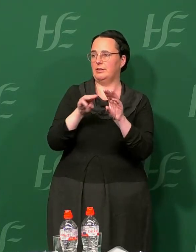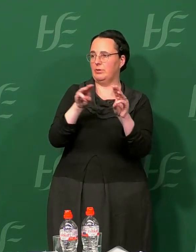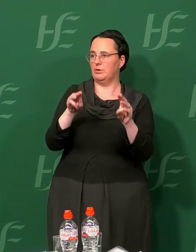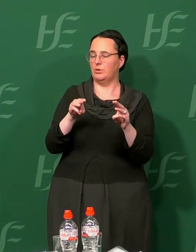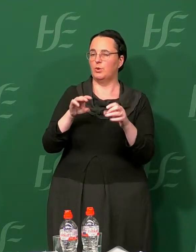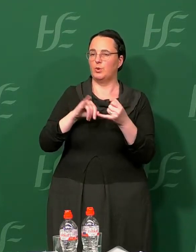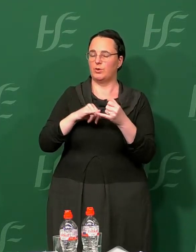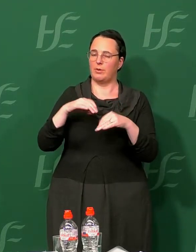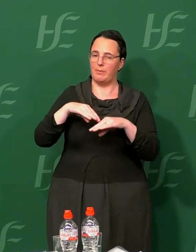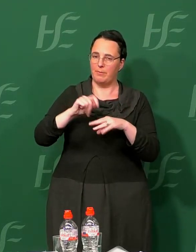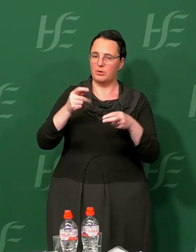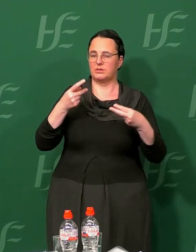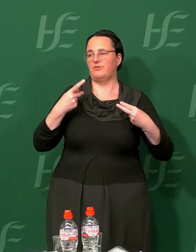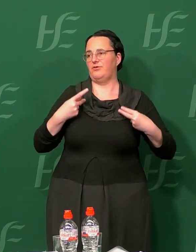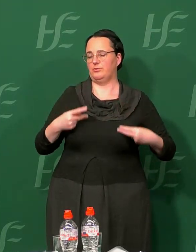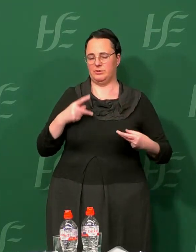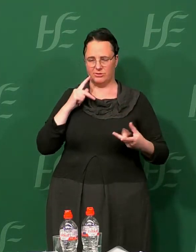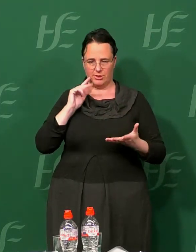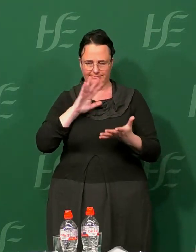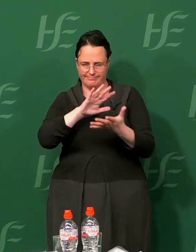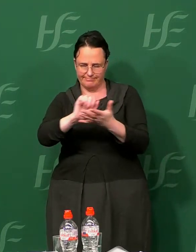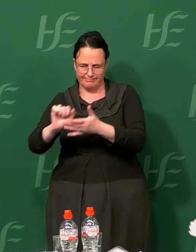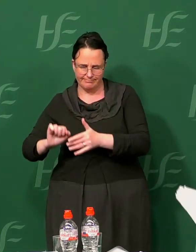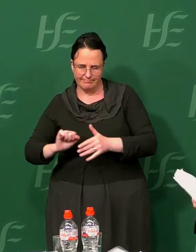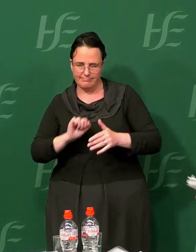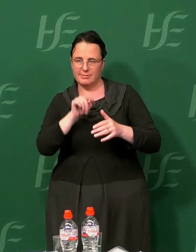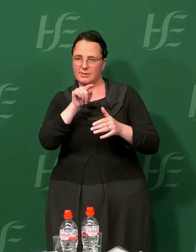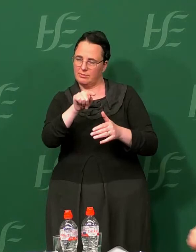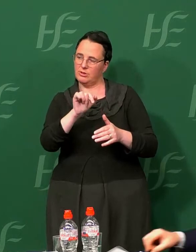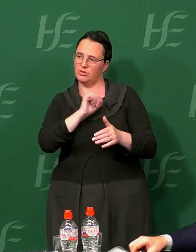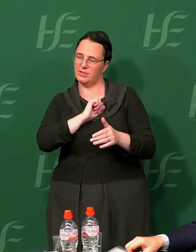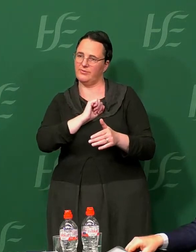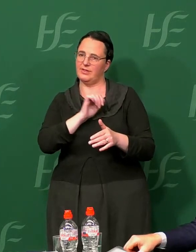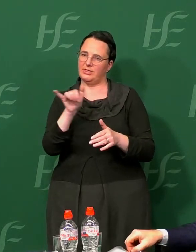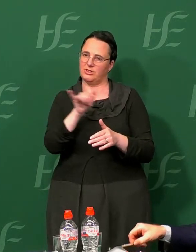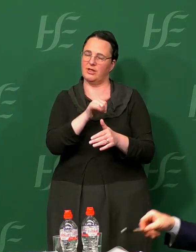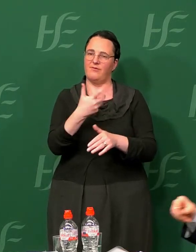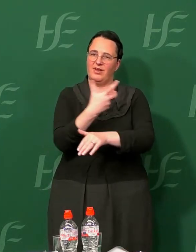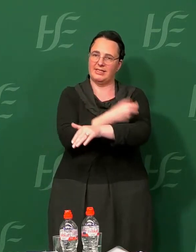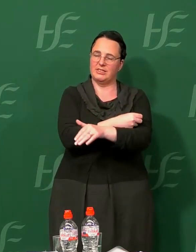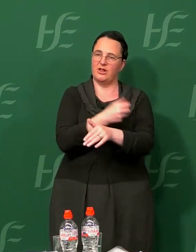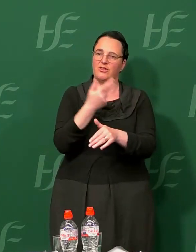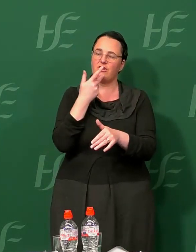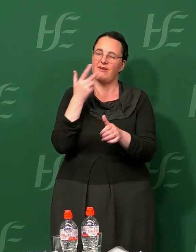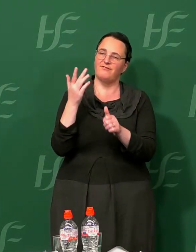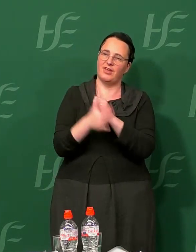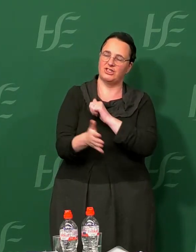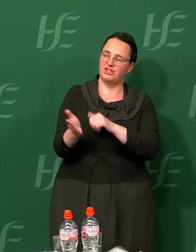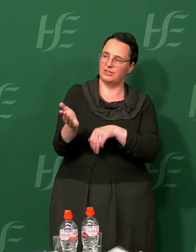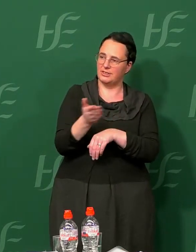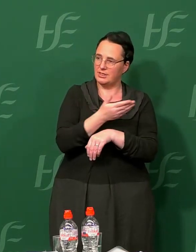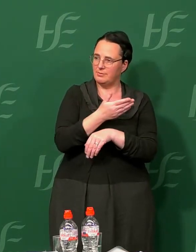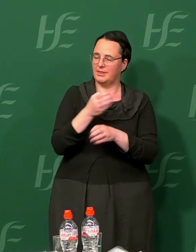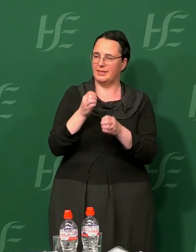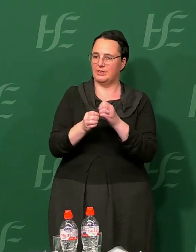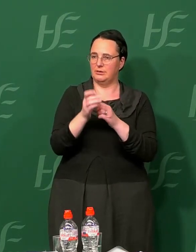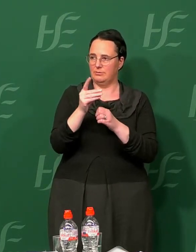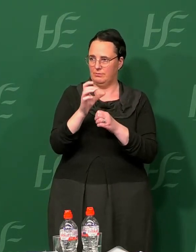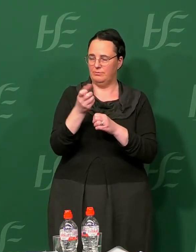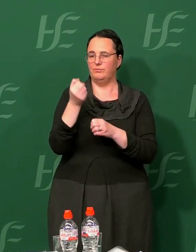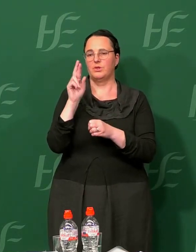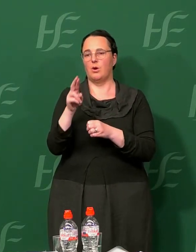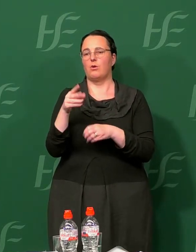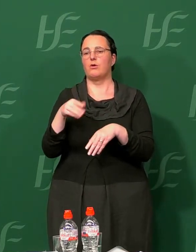most vulnerable groups identified, that they have all had either their vaccination completed by the end of December, have had